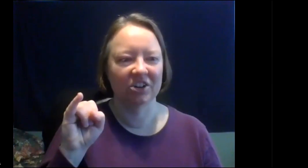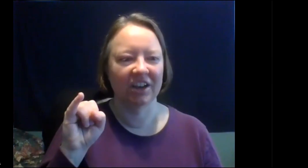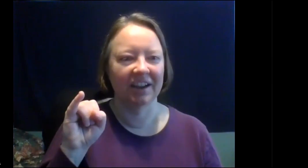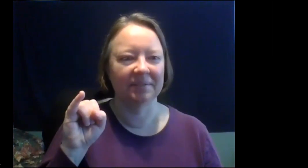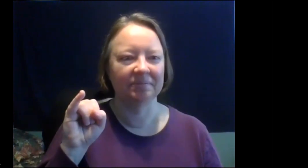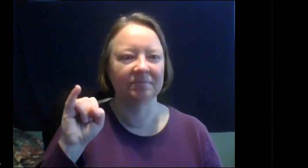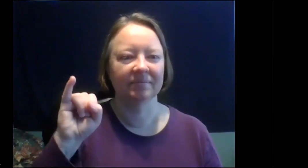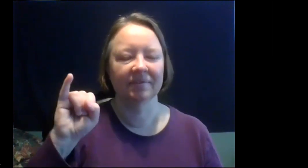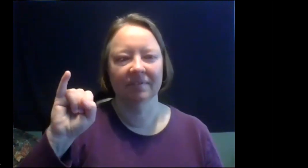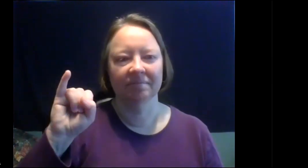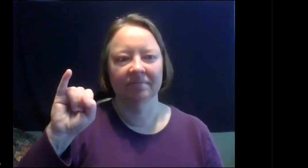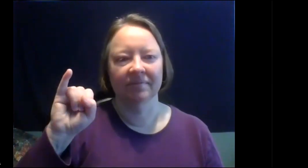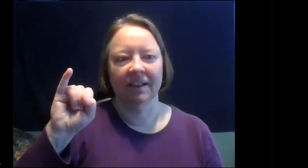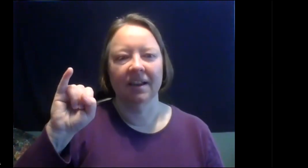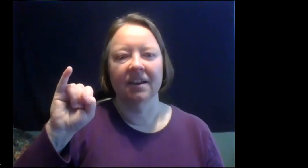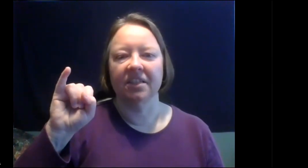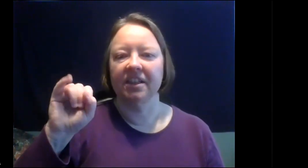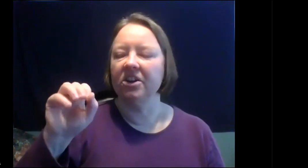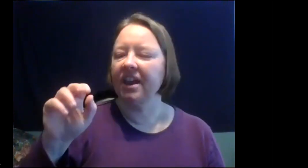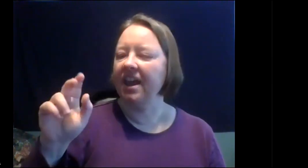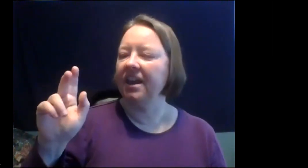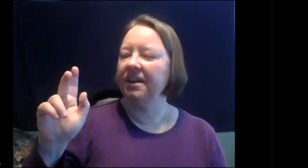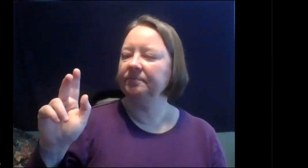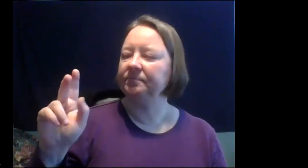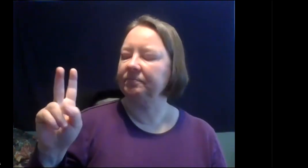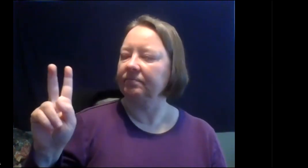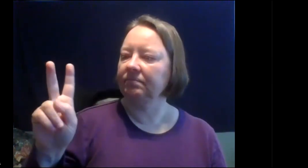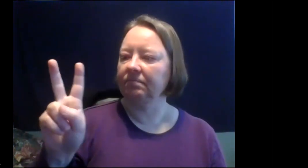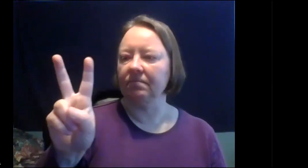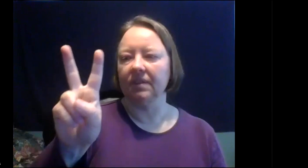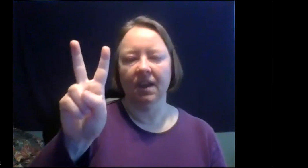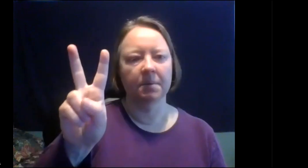letter J. Now the letter K, I'm going to